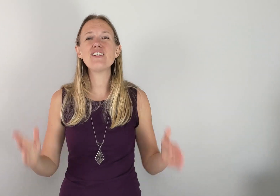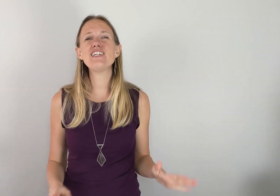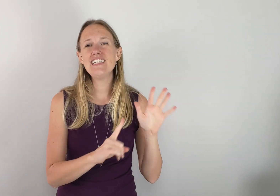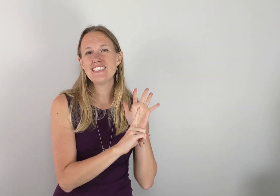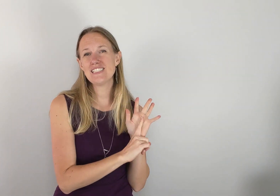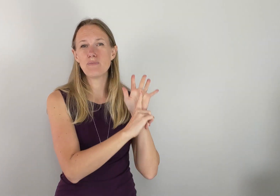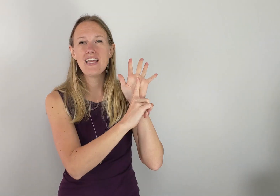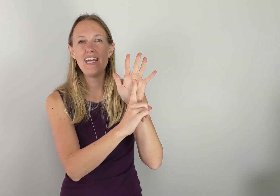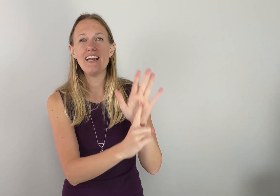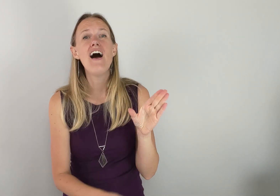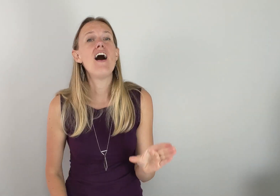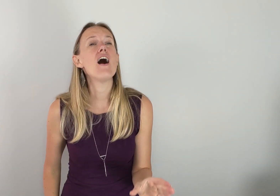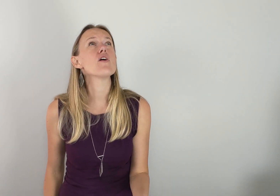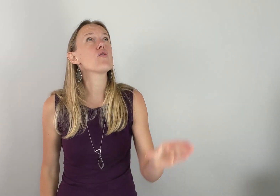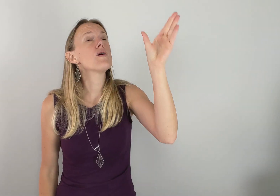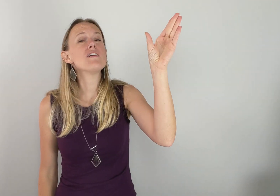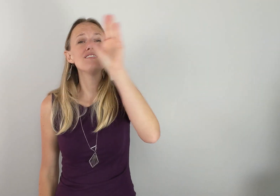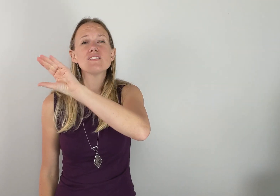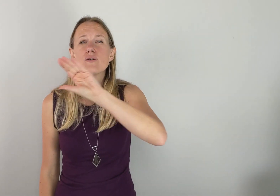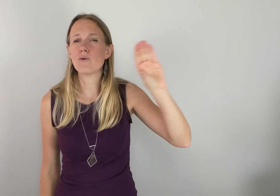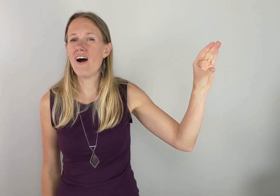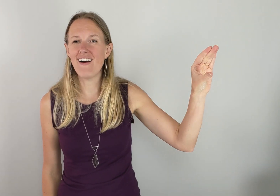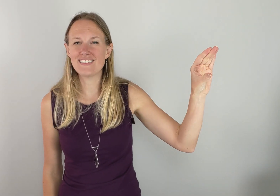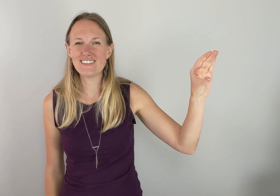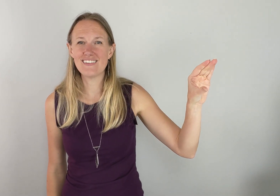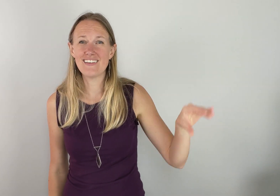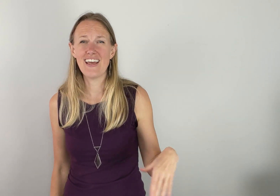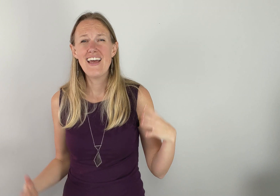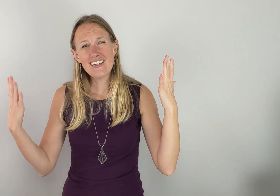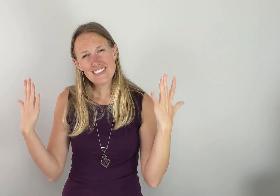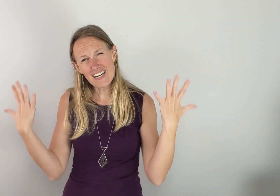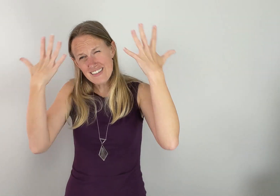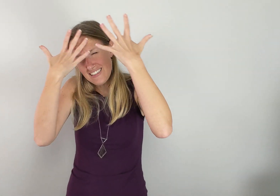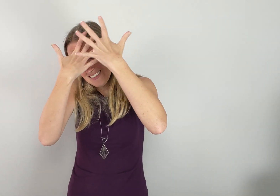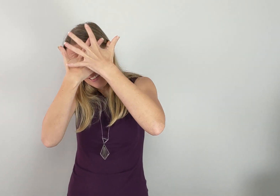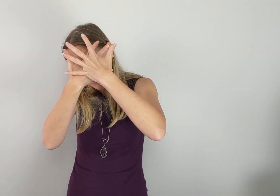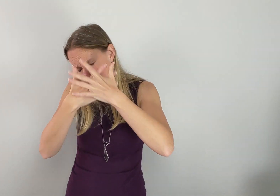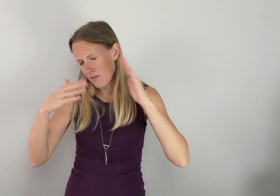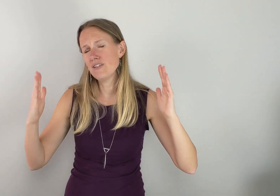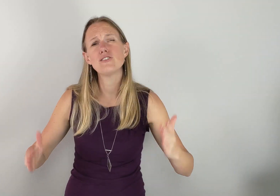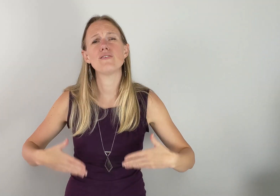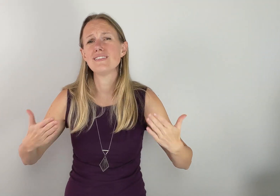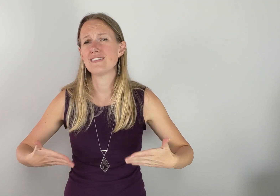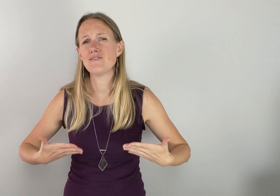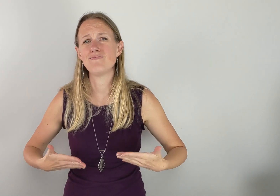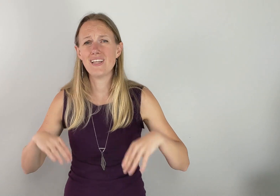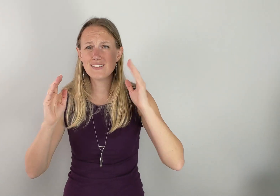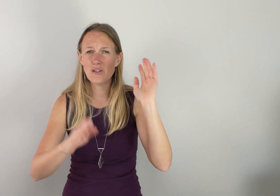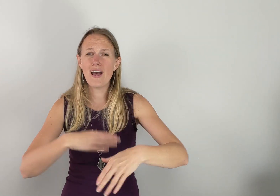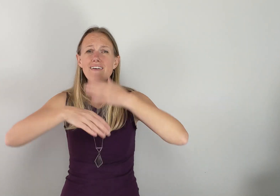Savior displayed on a criminal's cross. Darkness rejoiced, and so